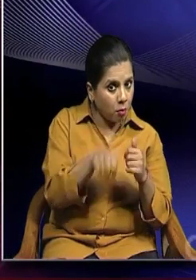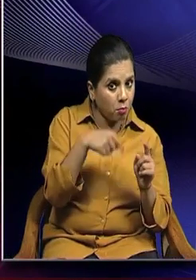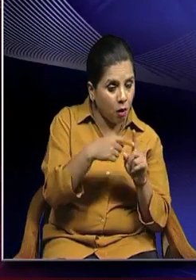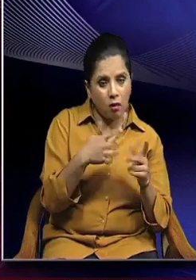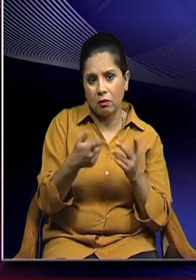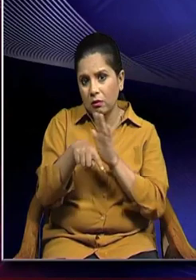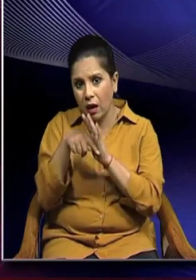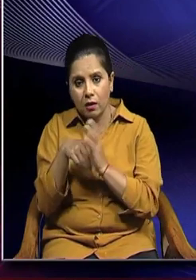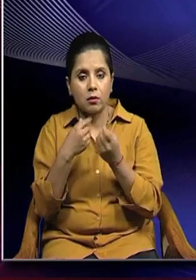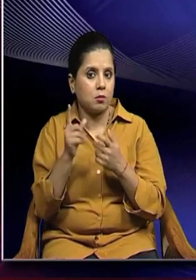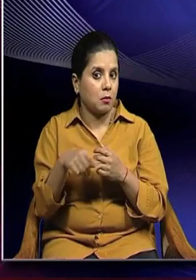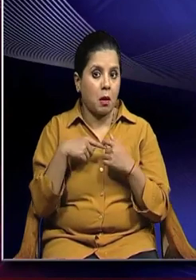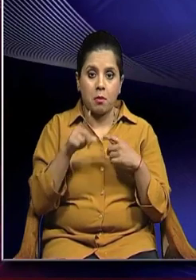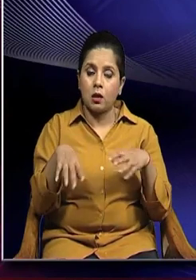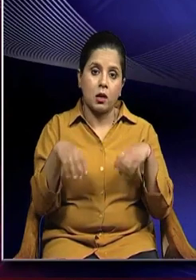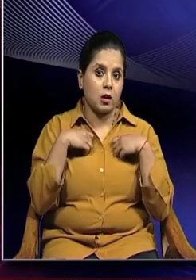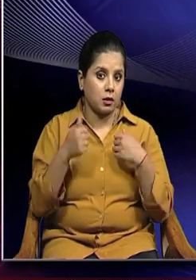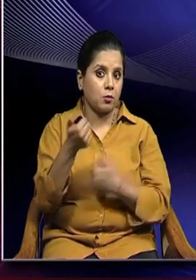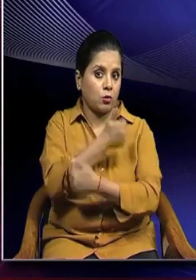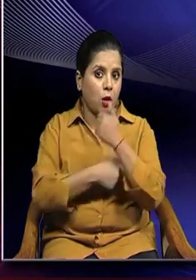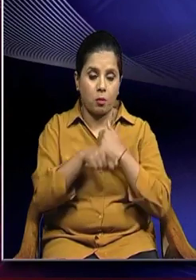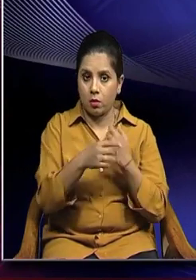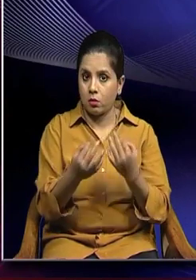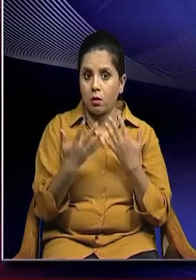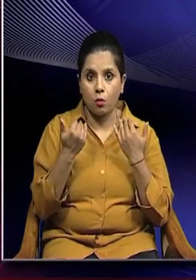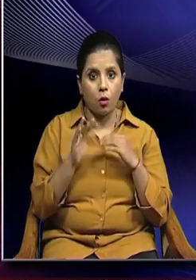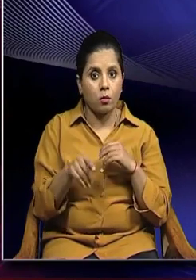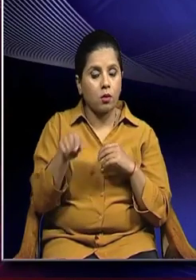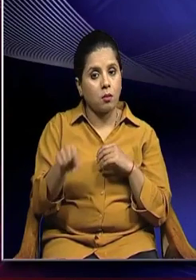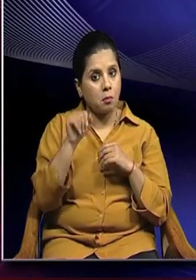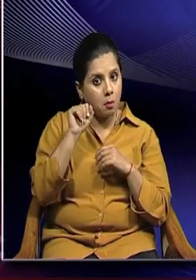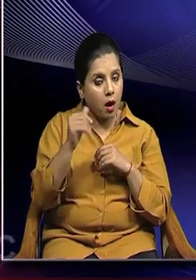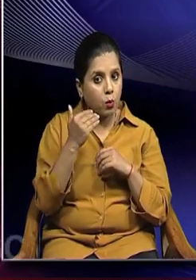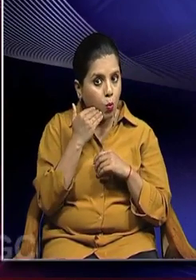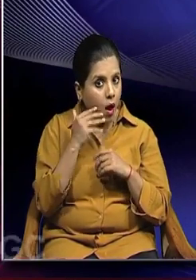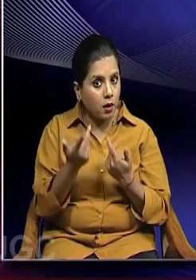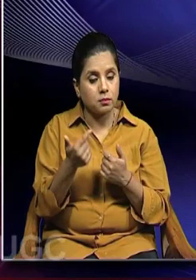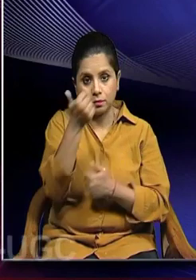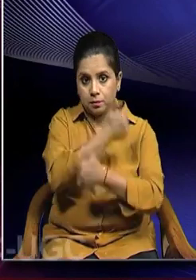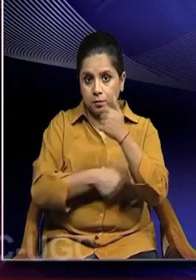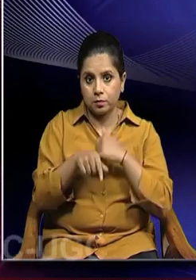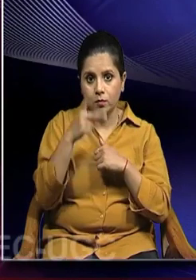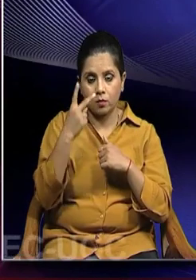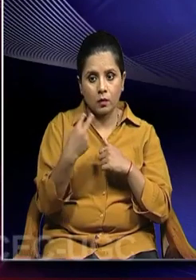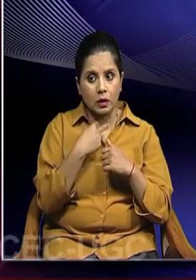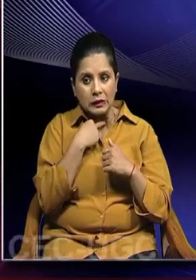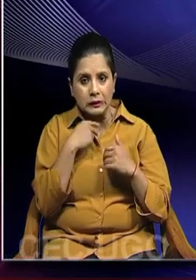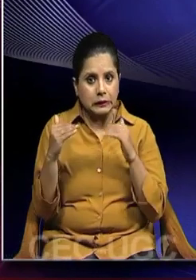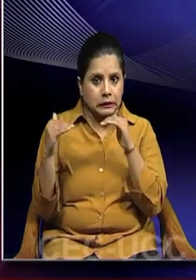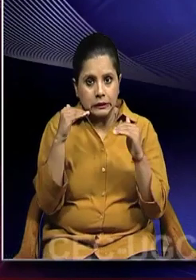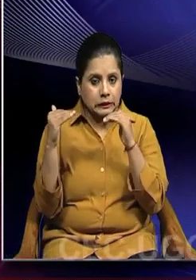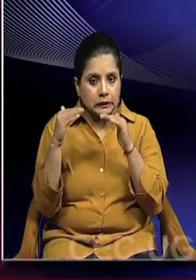accept that competition is bound to create excellence, but when the competition becomes cutthroat, what it